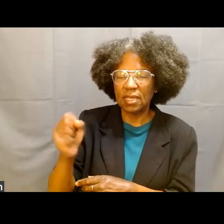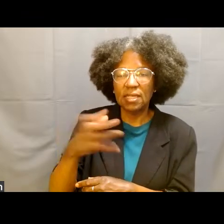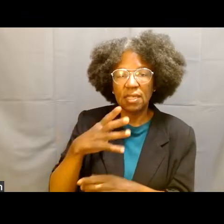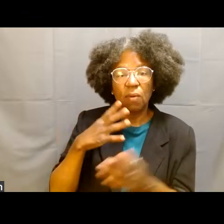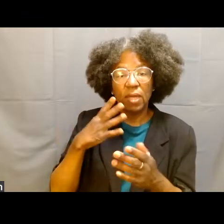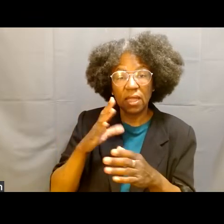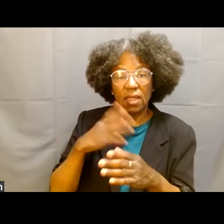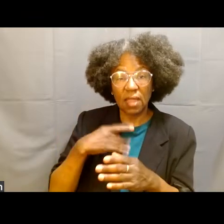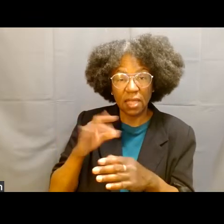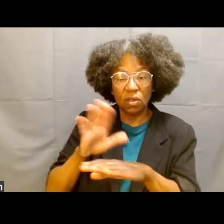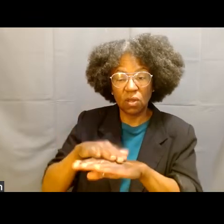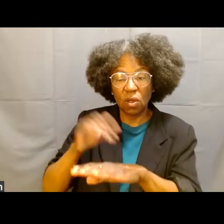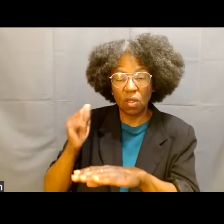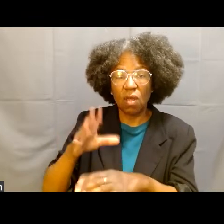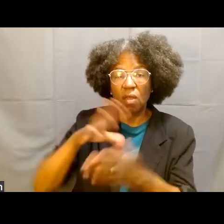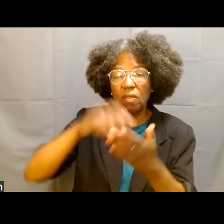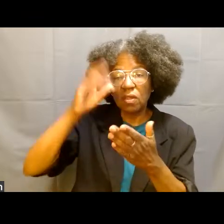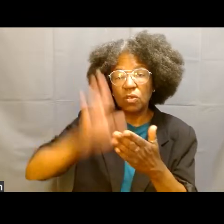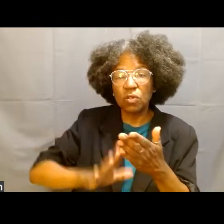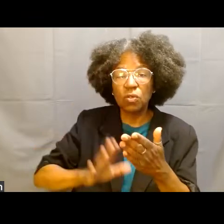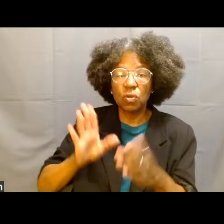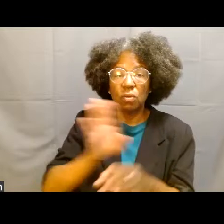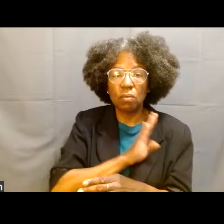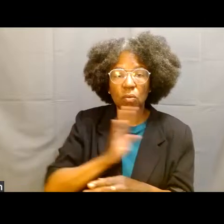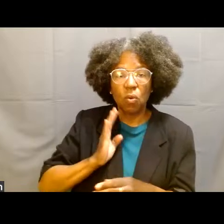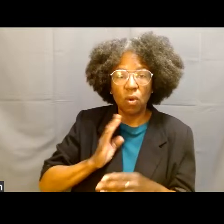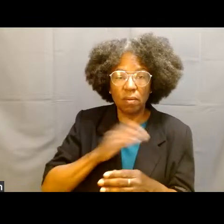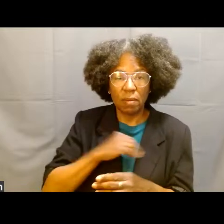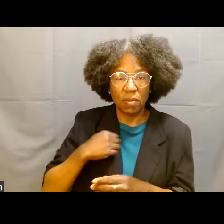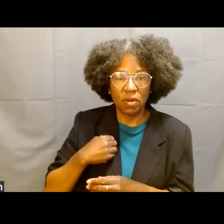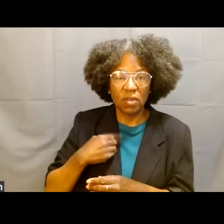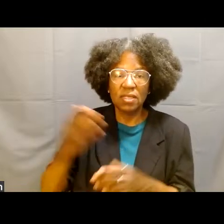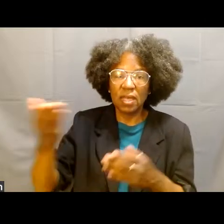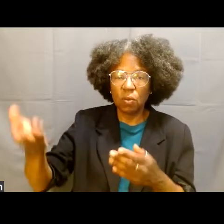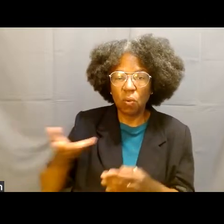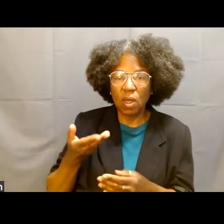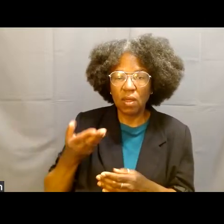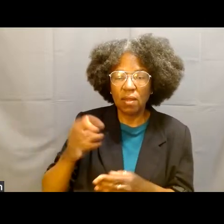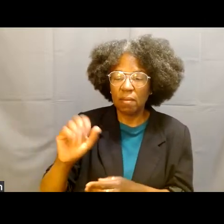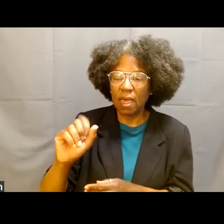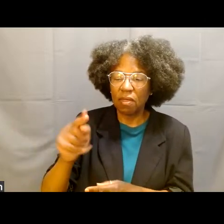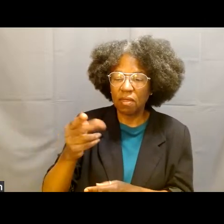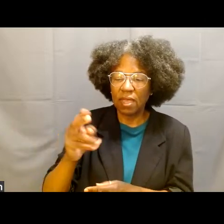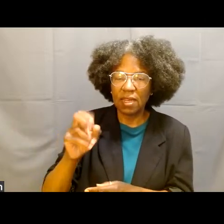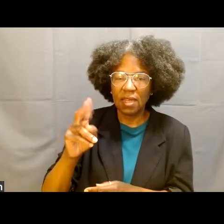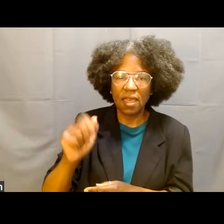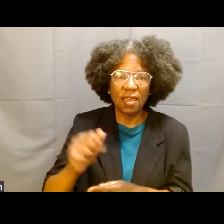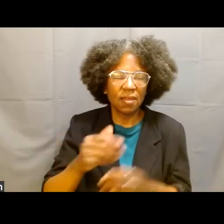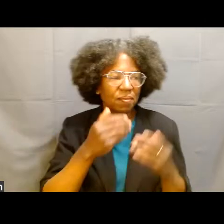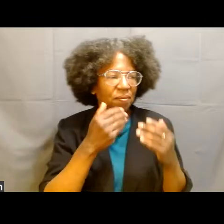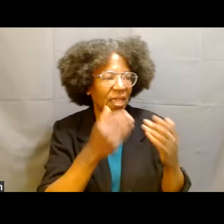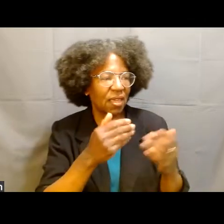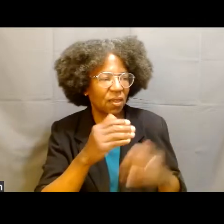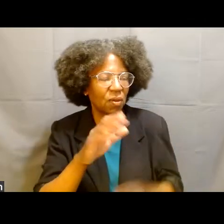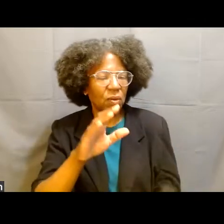and welcome Athena. Thank you. My name's Athena Boston-Mayer,